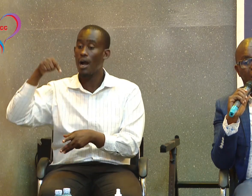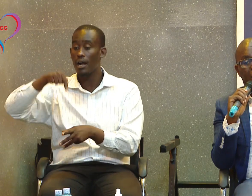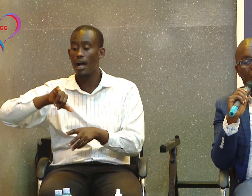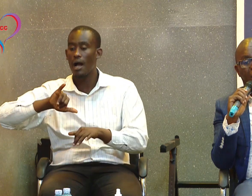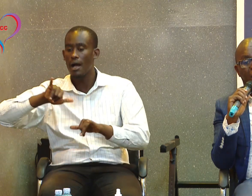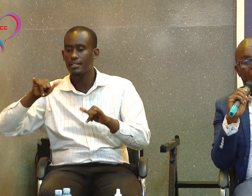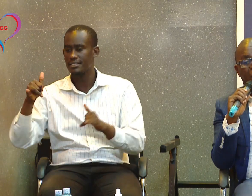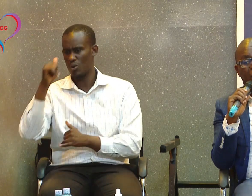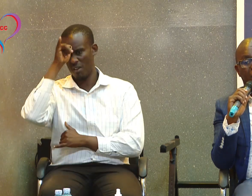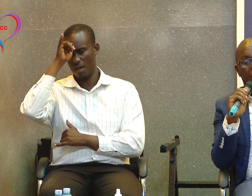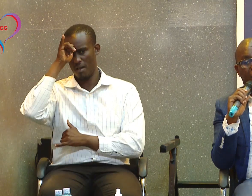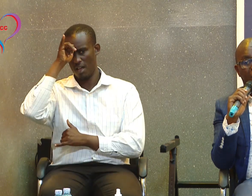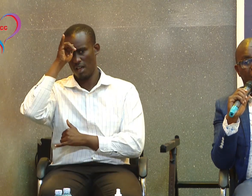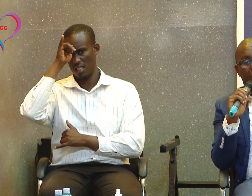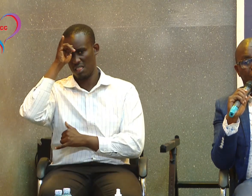But